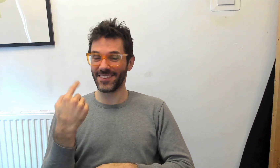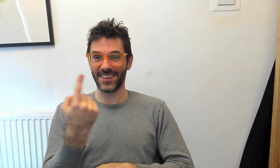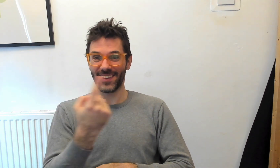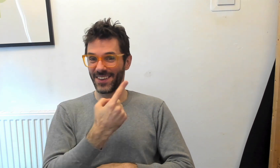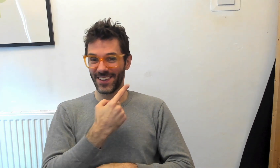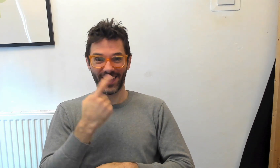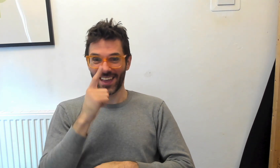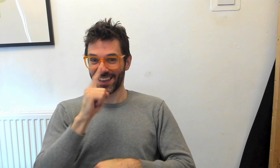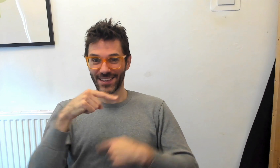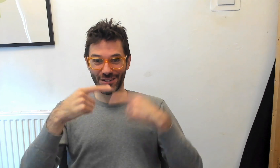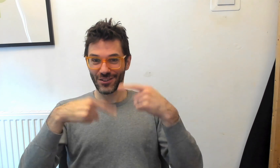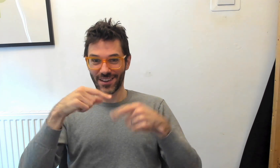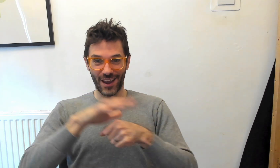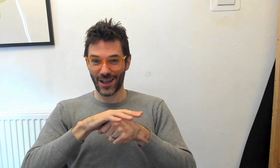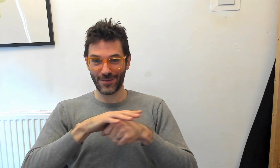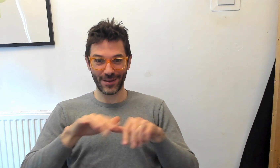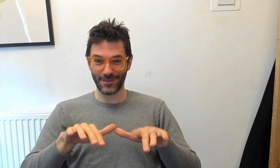So we cannot run on a local computer.